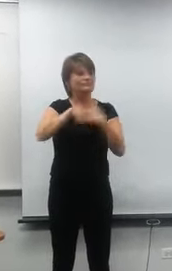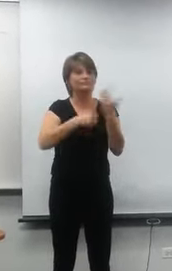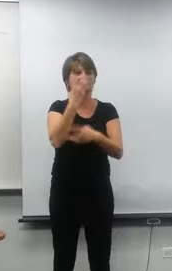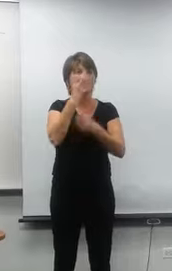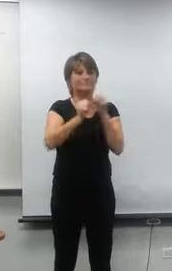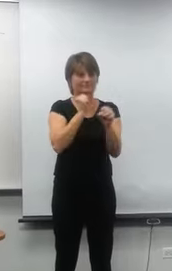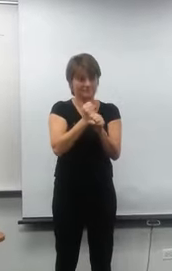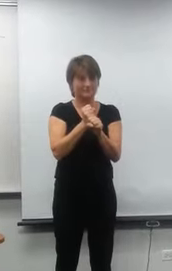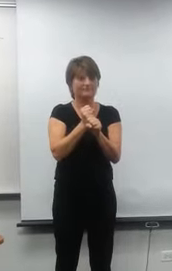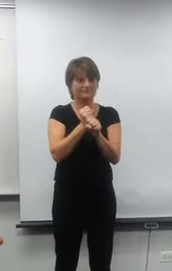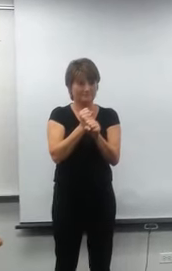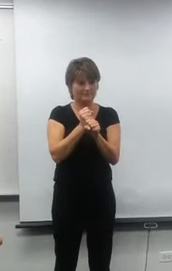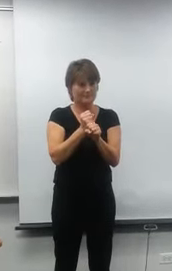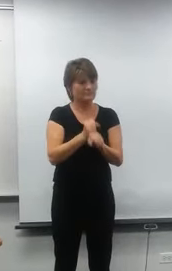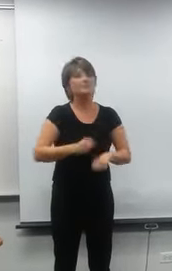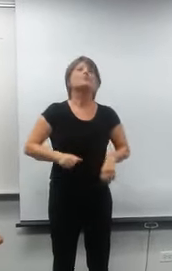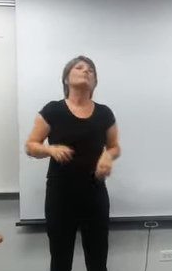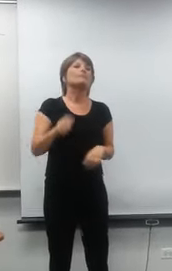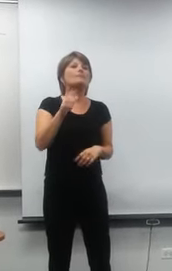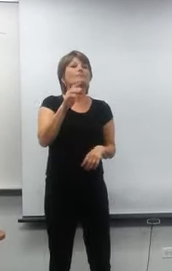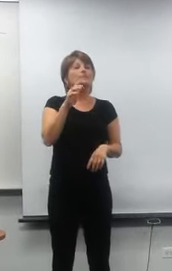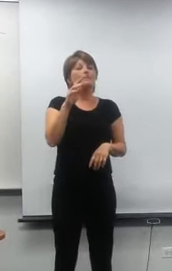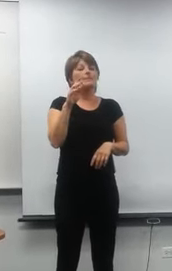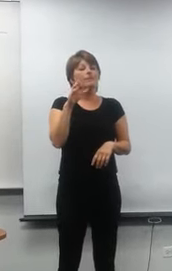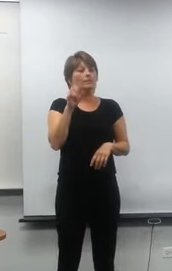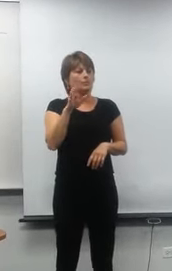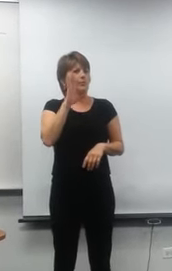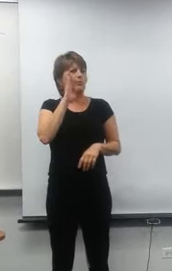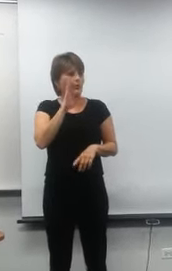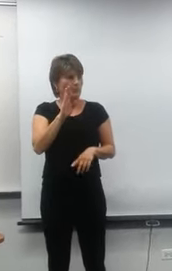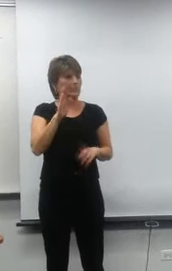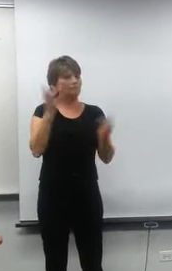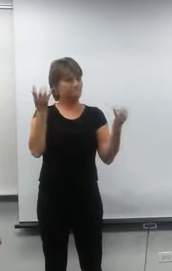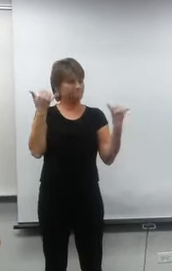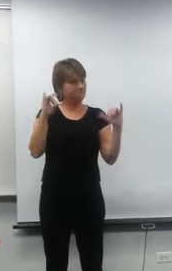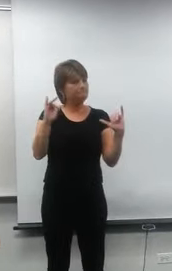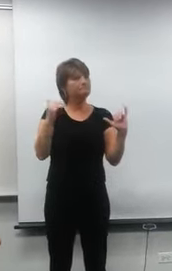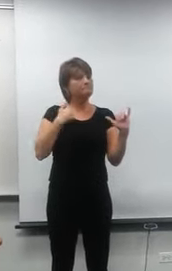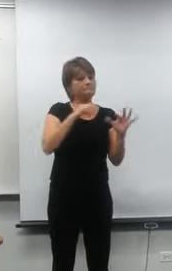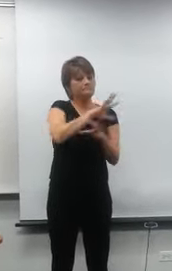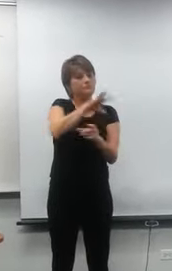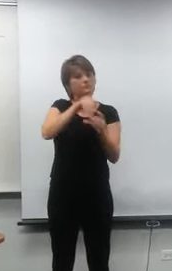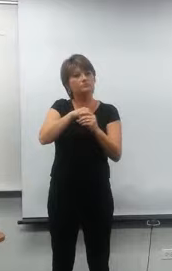interpreters. It's a combination of all your work here at this program for you to carry on.